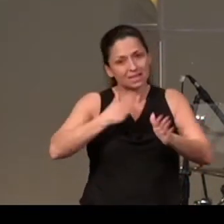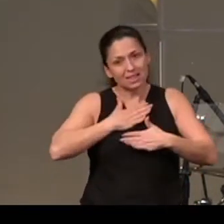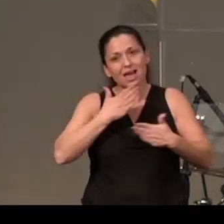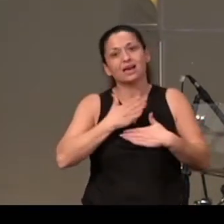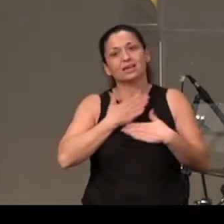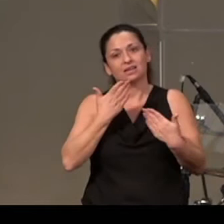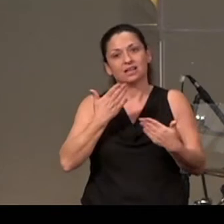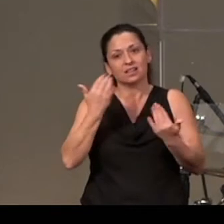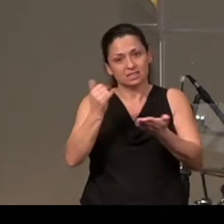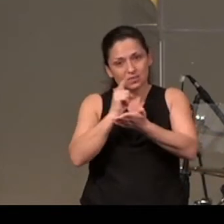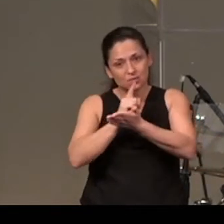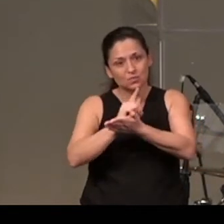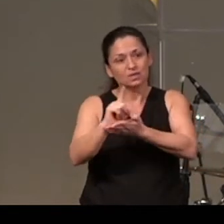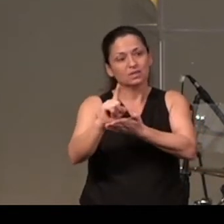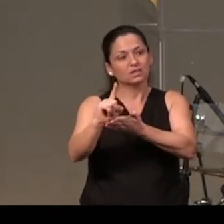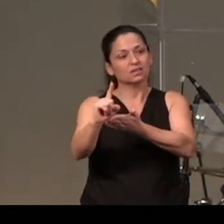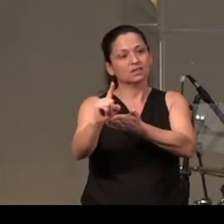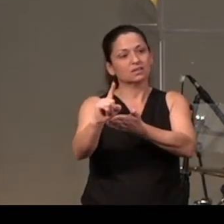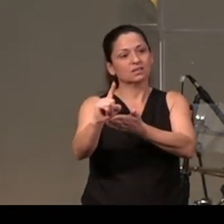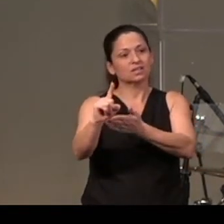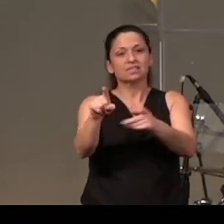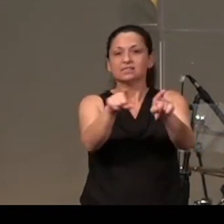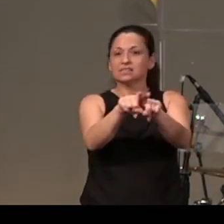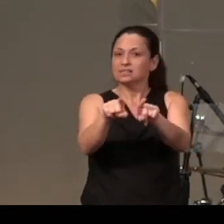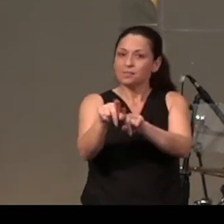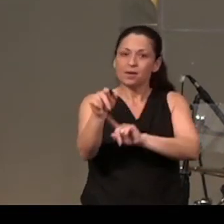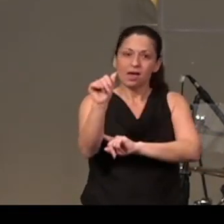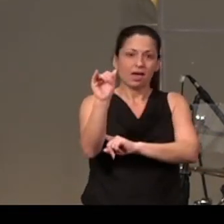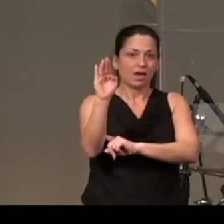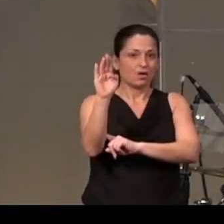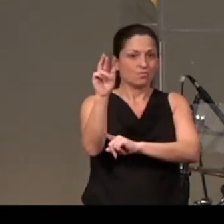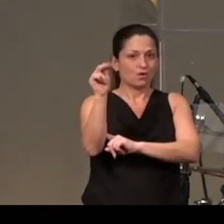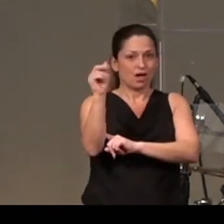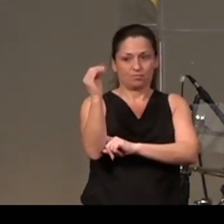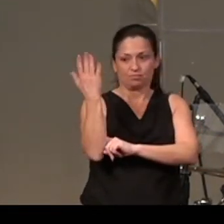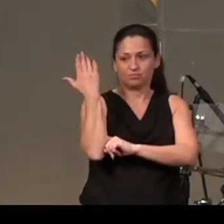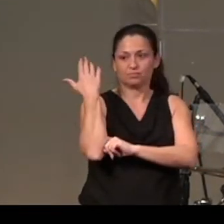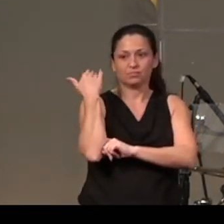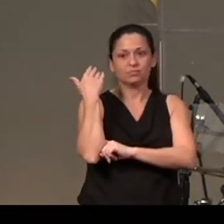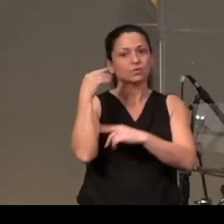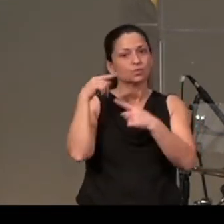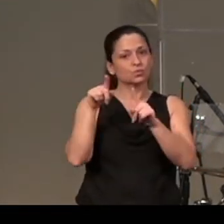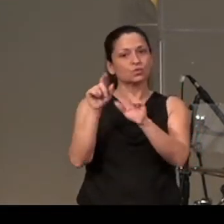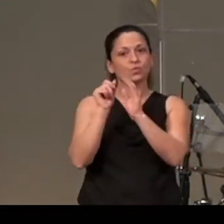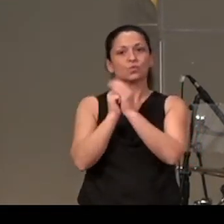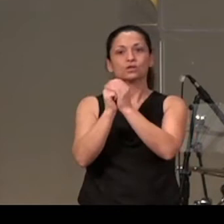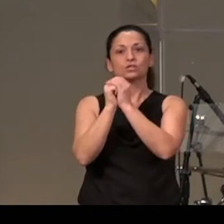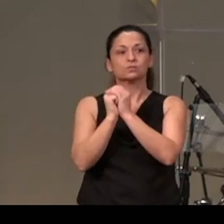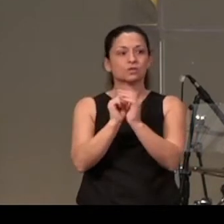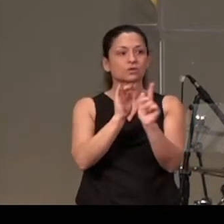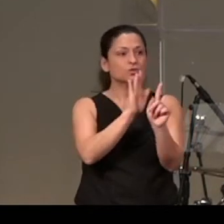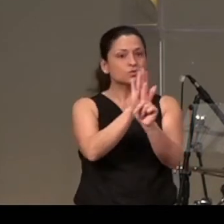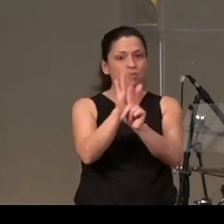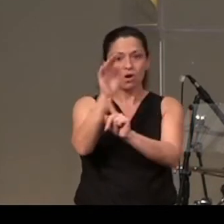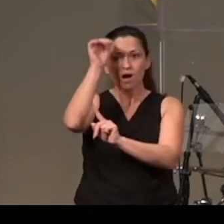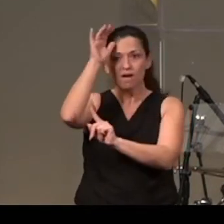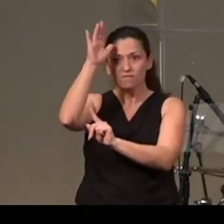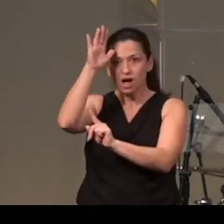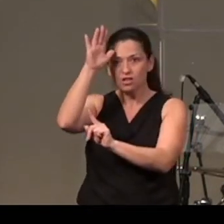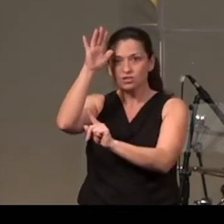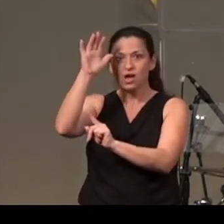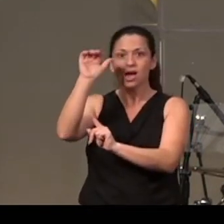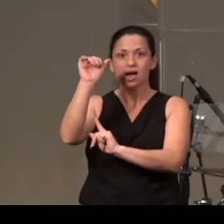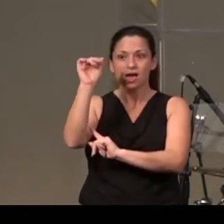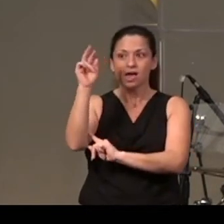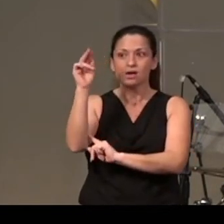I want you to rejoice and be glad, just like Abraham did. In our worship, your father, Abraham, rejoiced to see